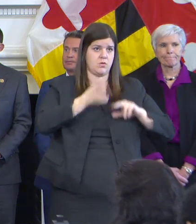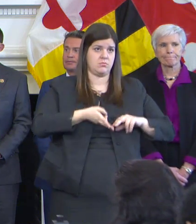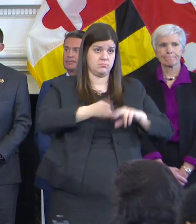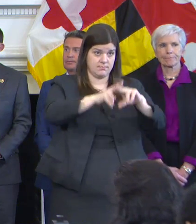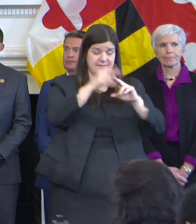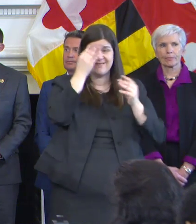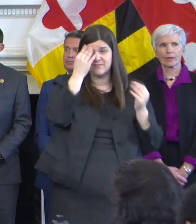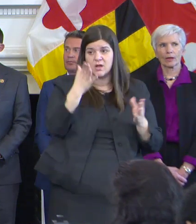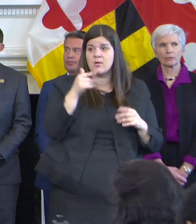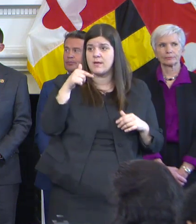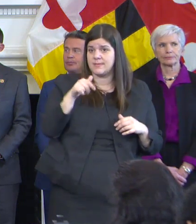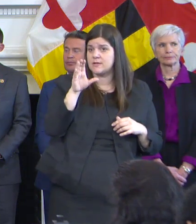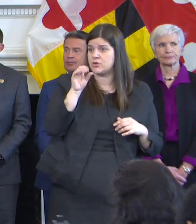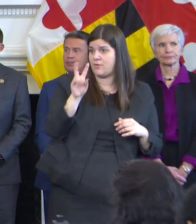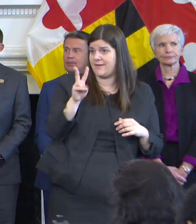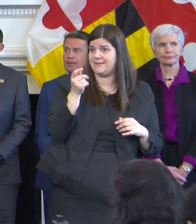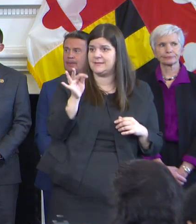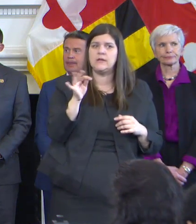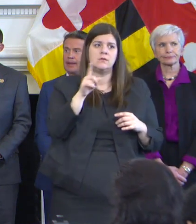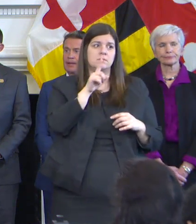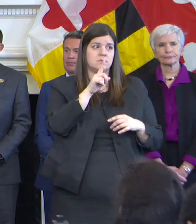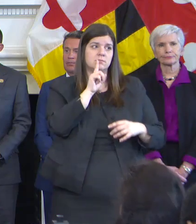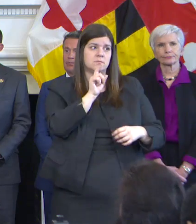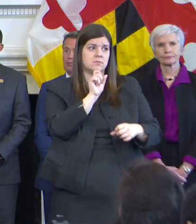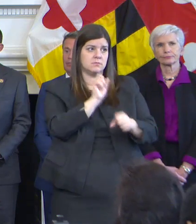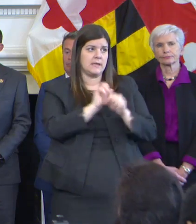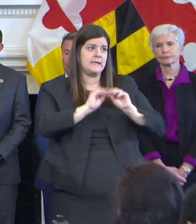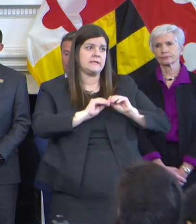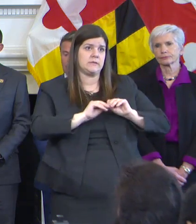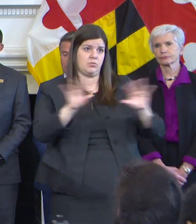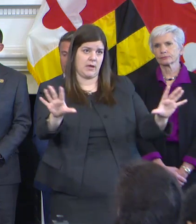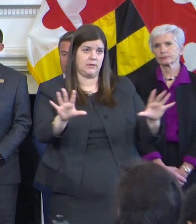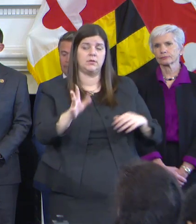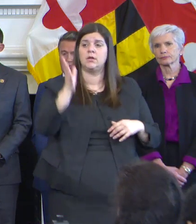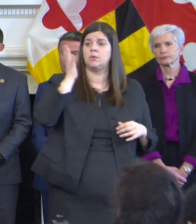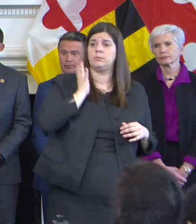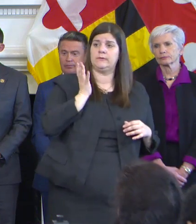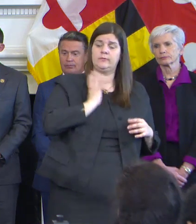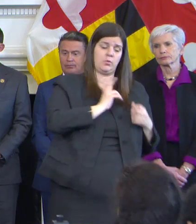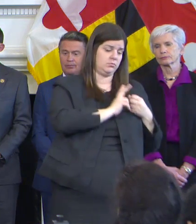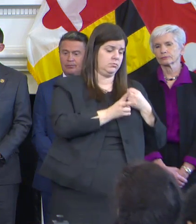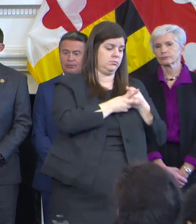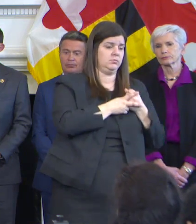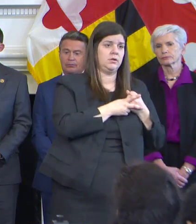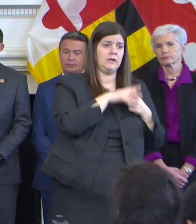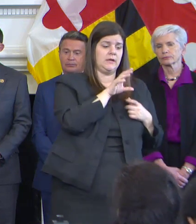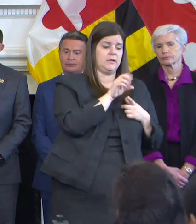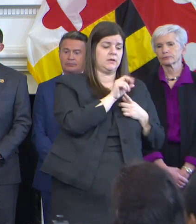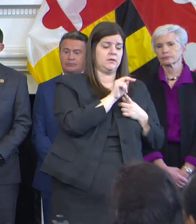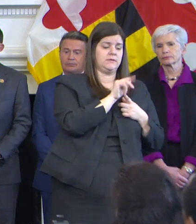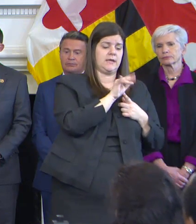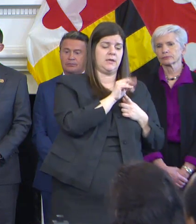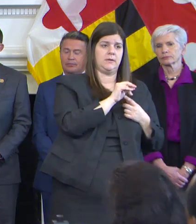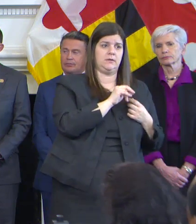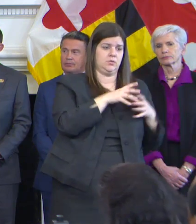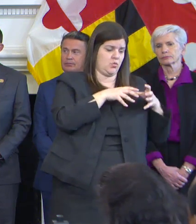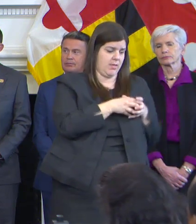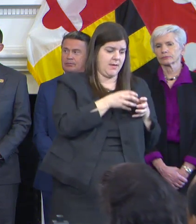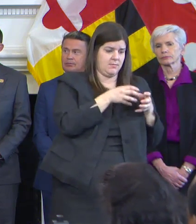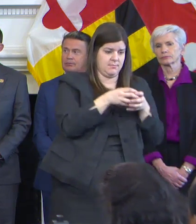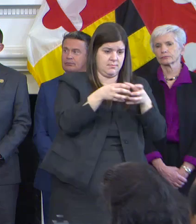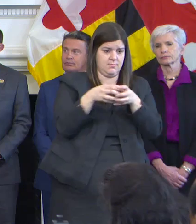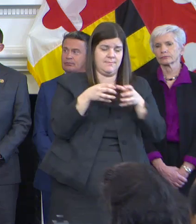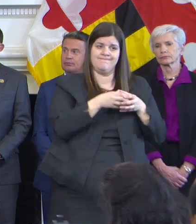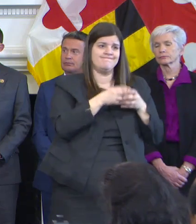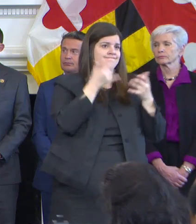is going to shift from containment to trying to deal with the situation on the ground. They talked about the